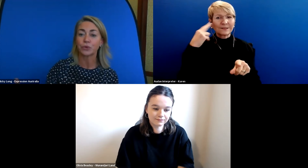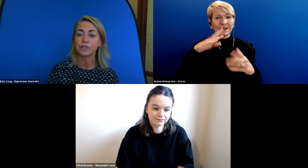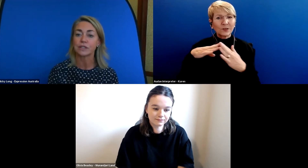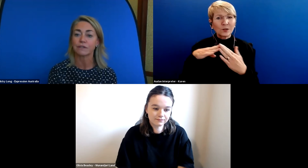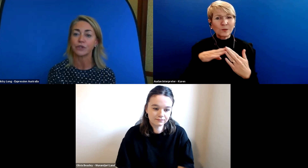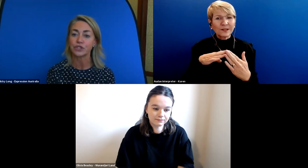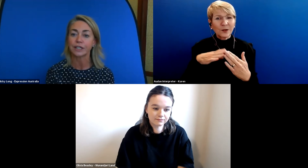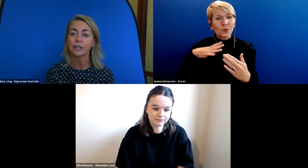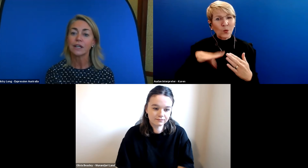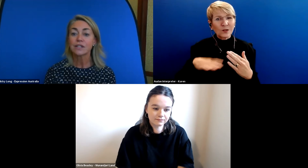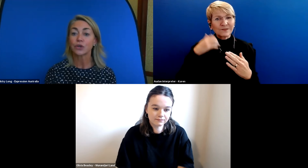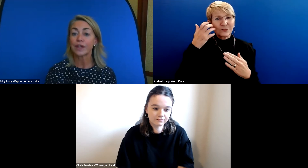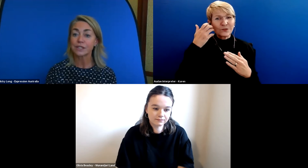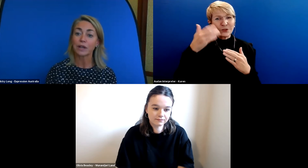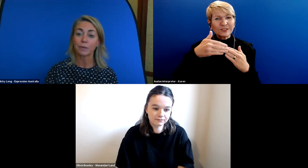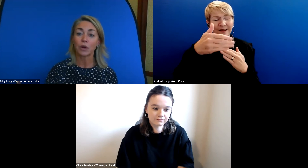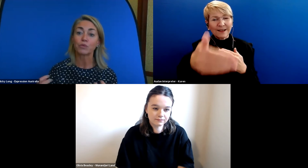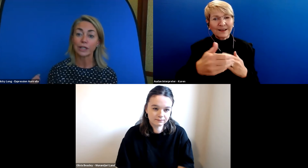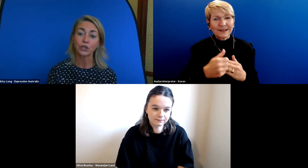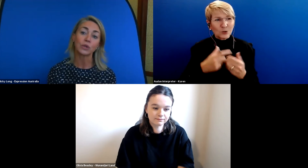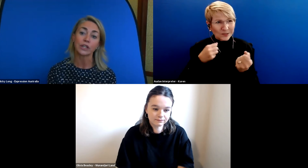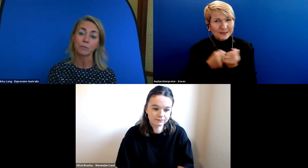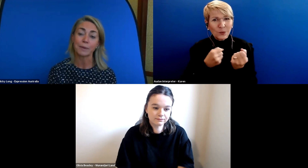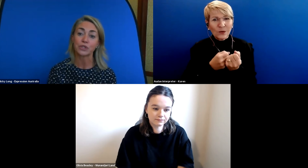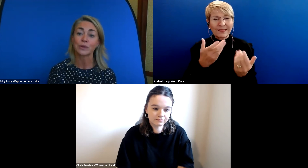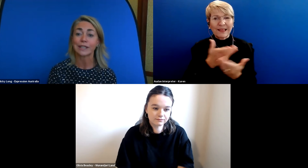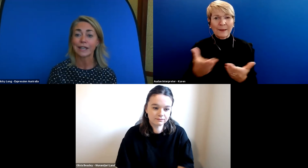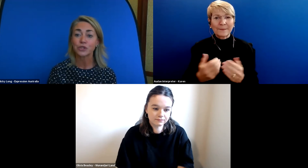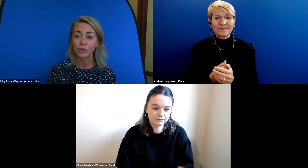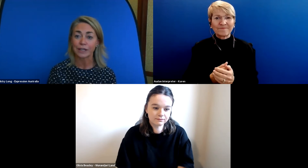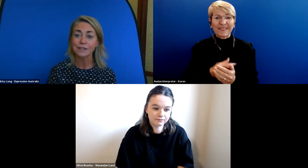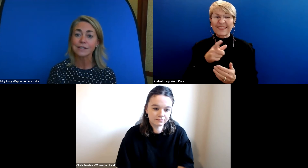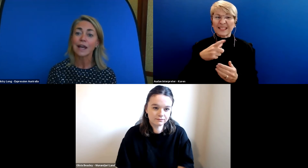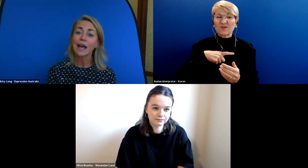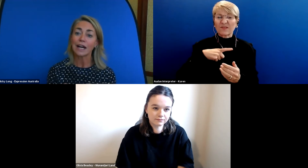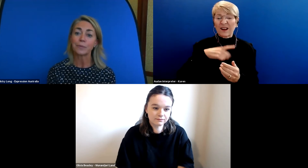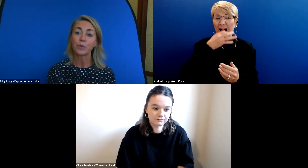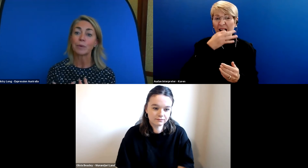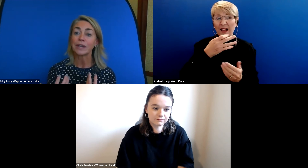their support into the future. So that's why I'm really calling on people to engage with us